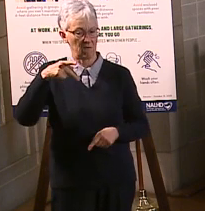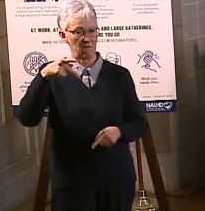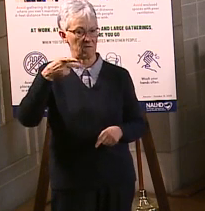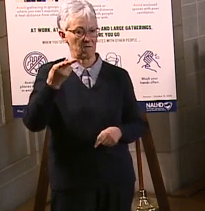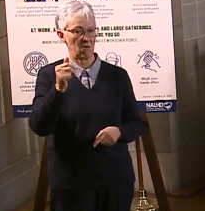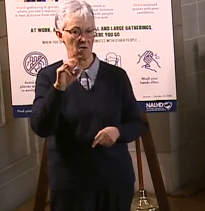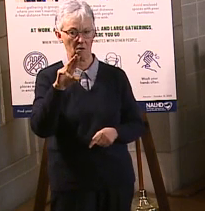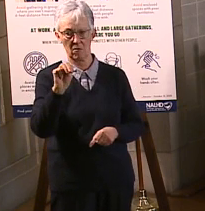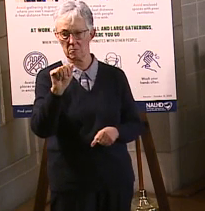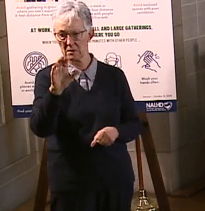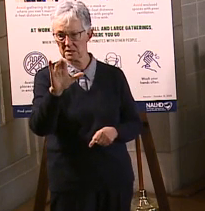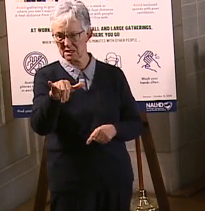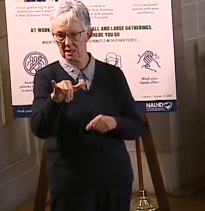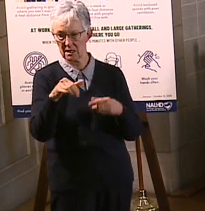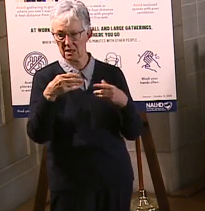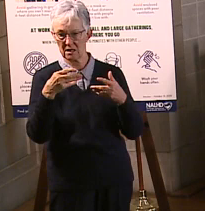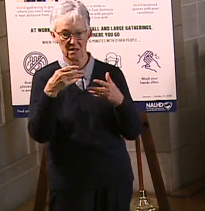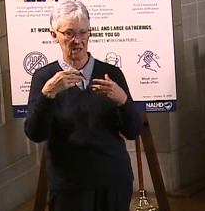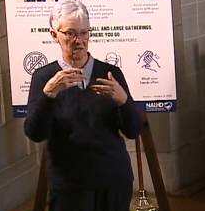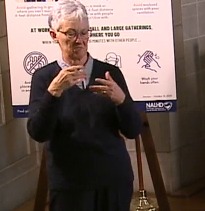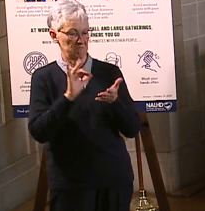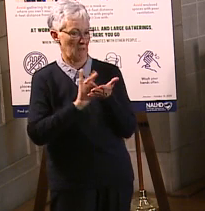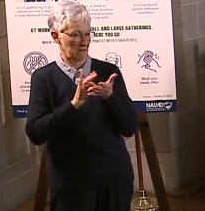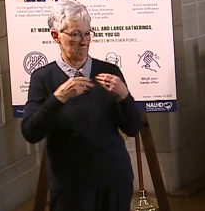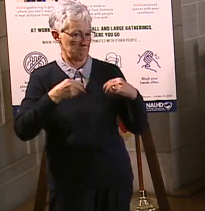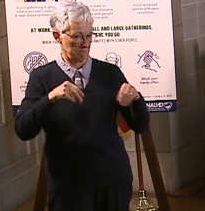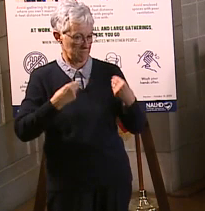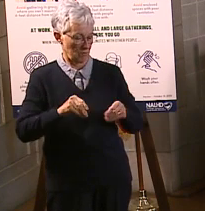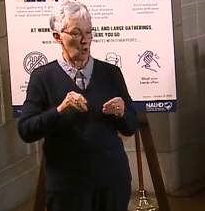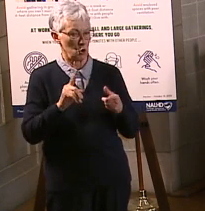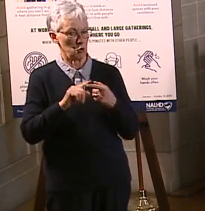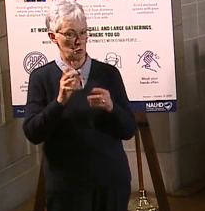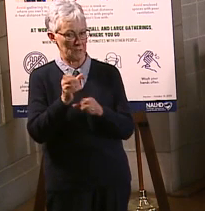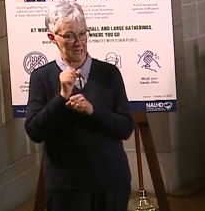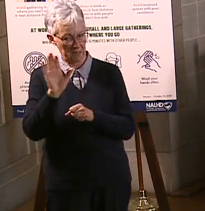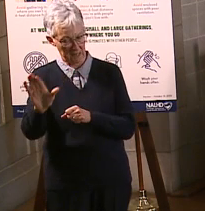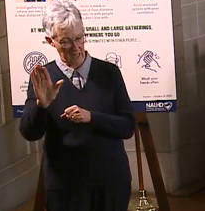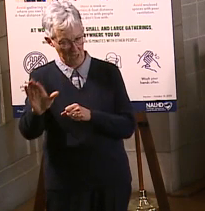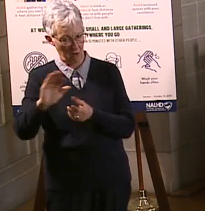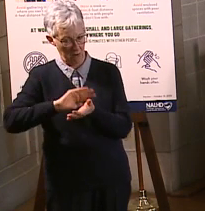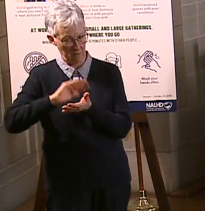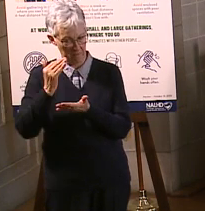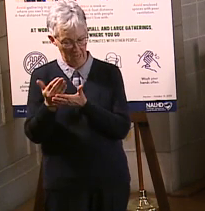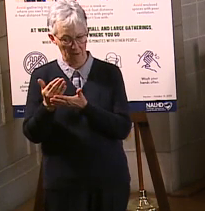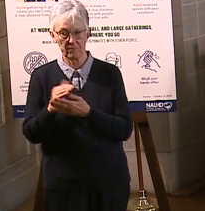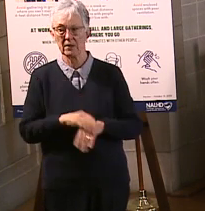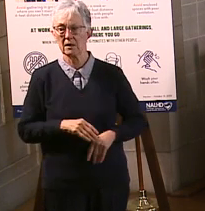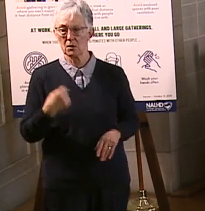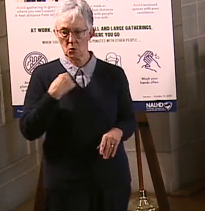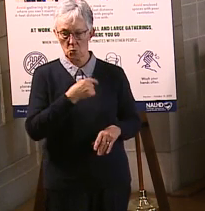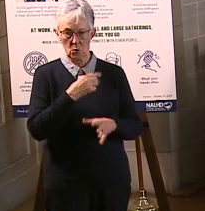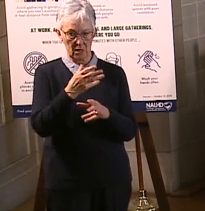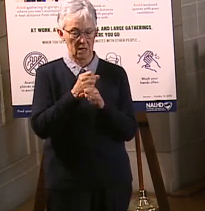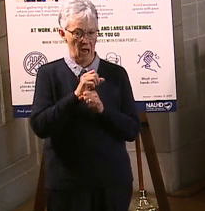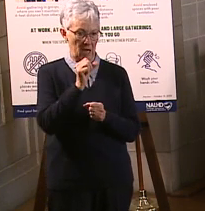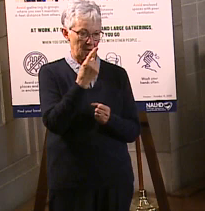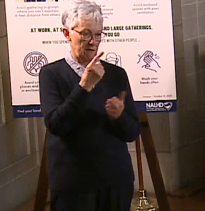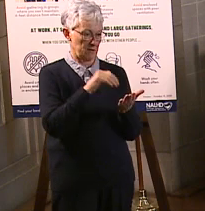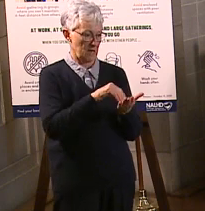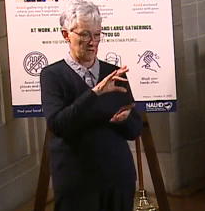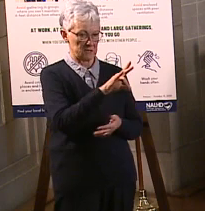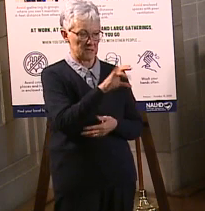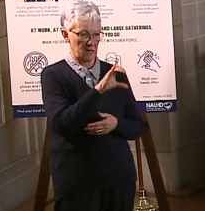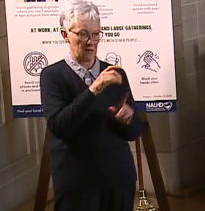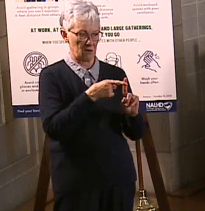state's allocation. CVS returned 5,850 doses this week, and we will receive 11,700